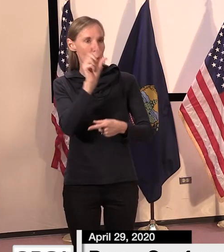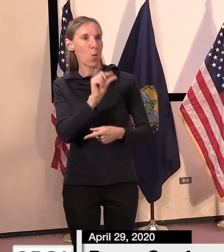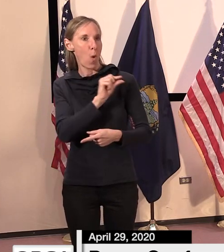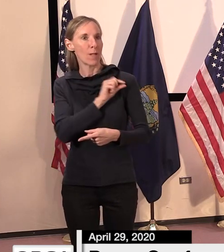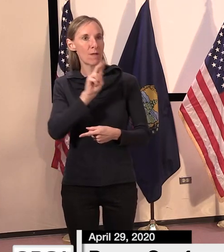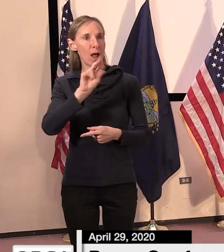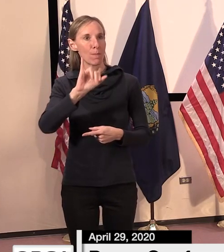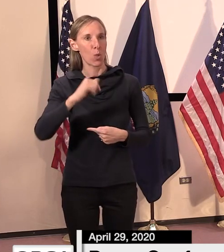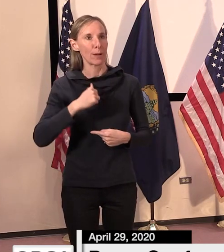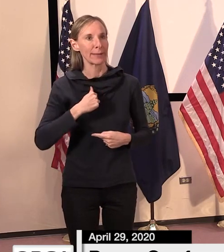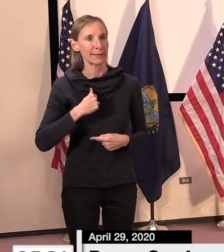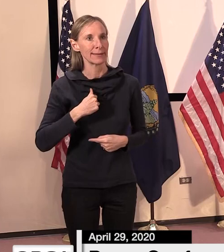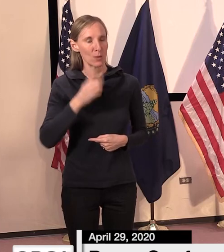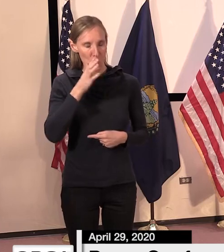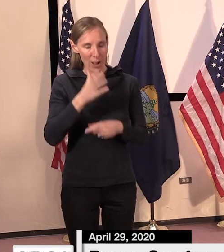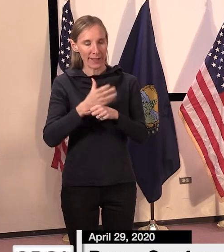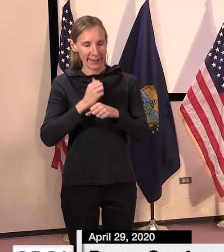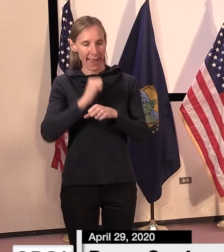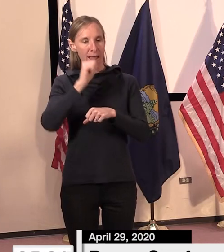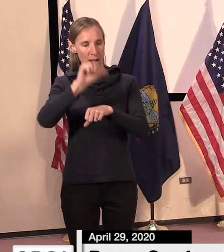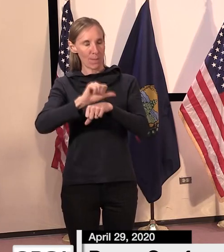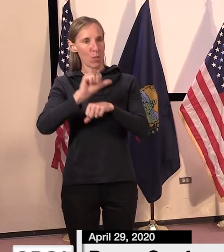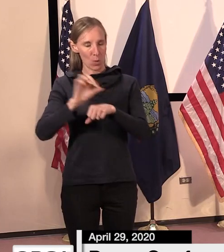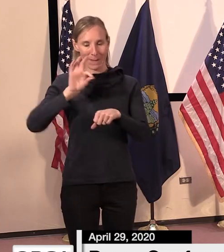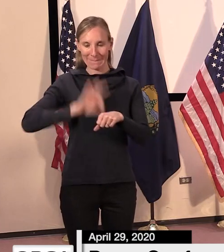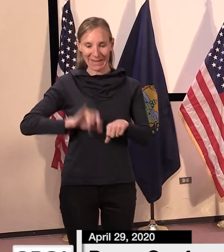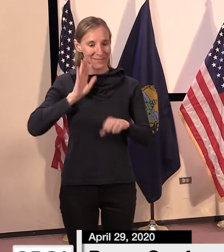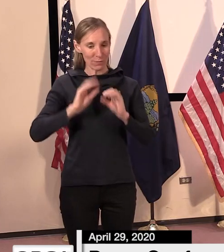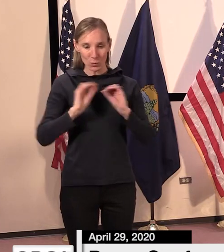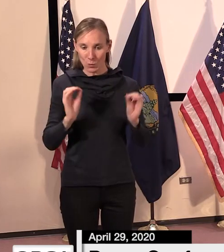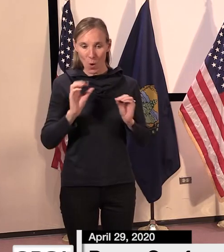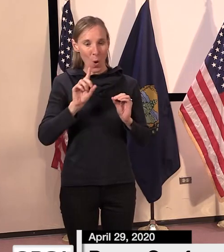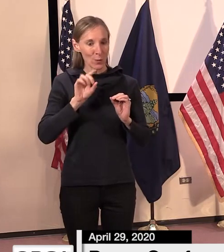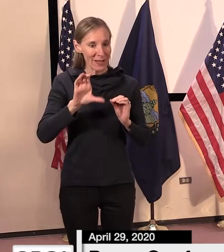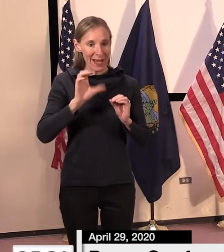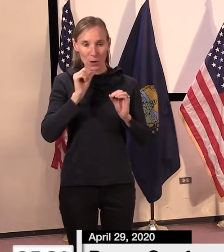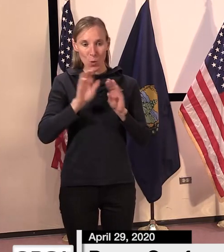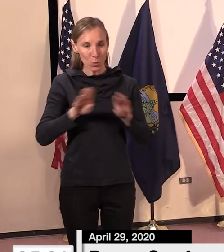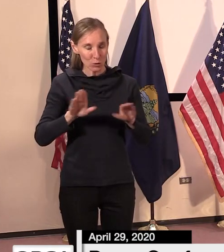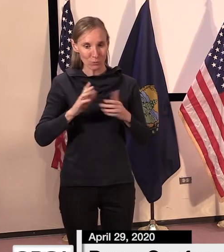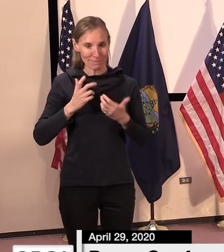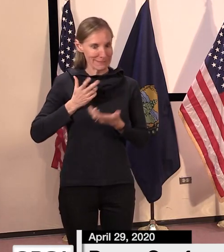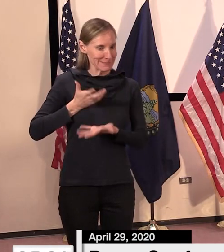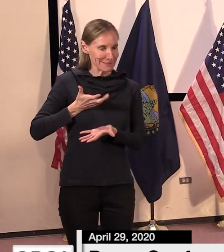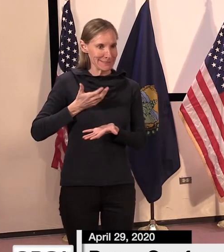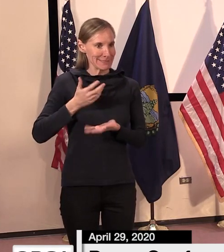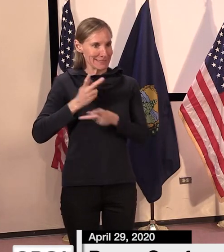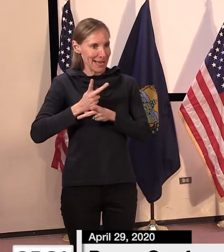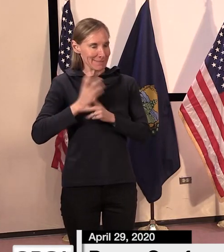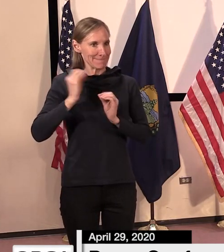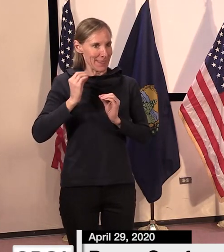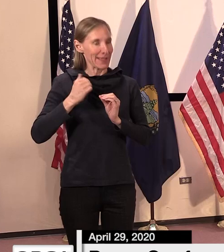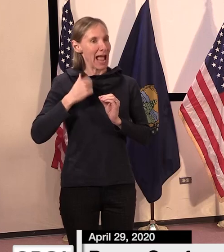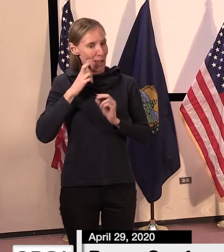unemployment benefits if they didn't have childcare. But I'll let Commissioner Harrington answer that.